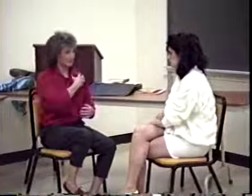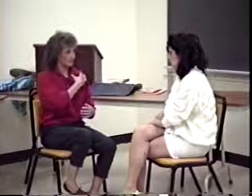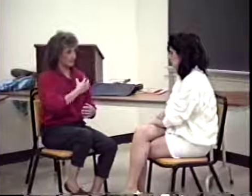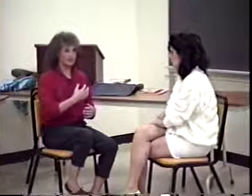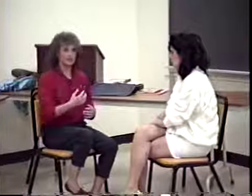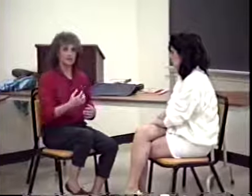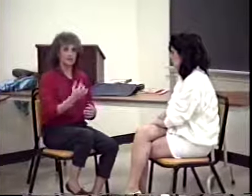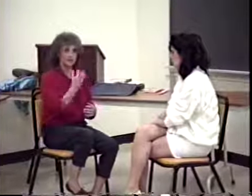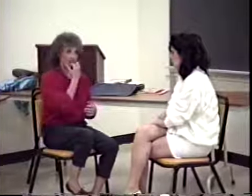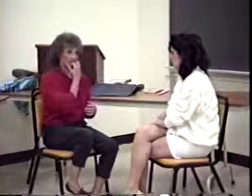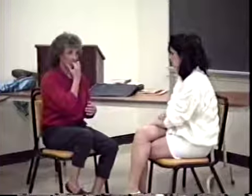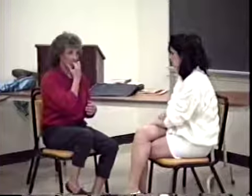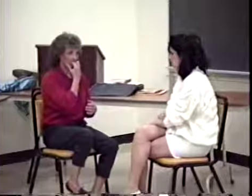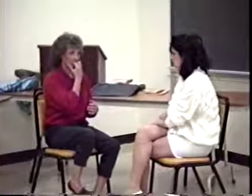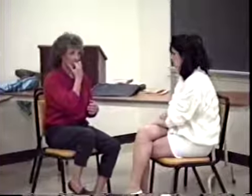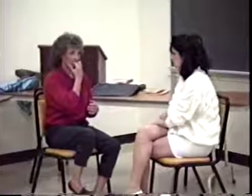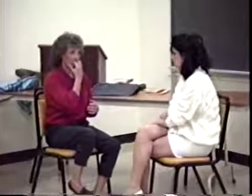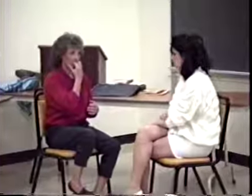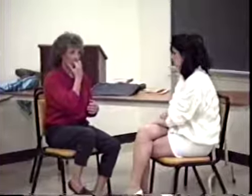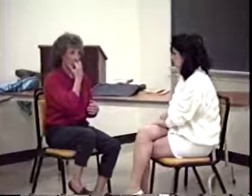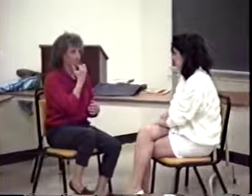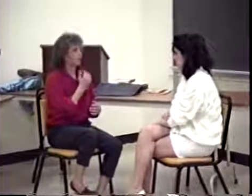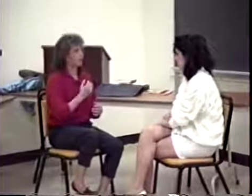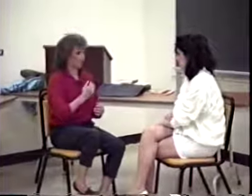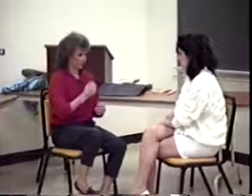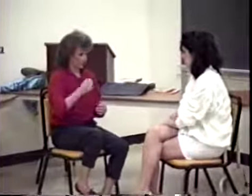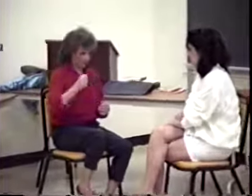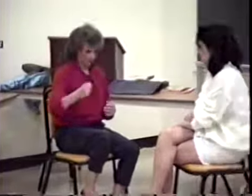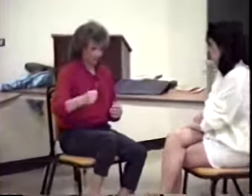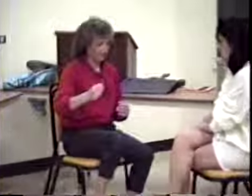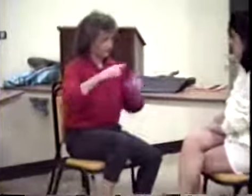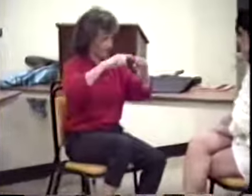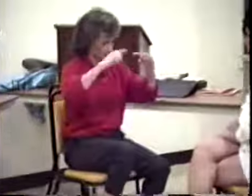My mother, my brother, live.